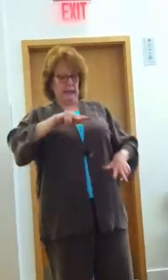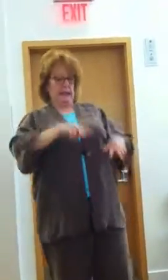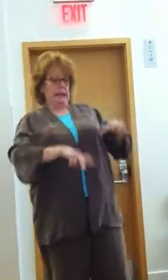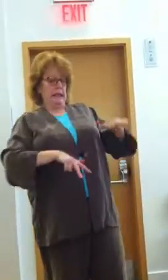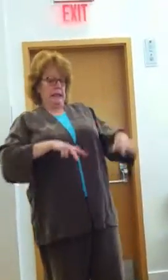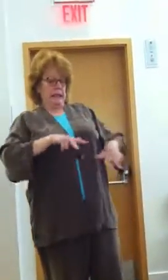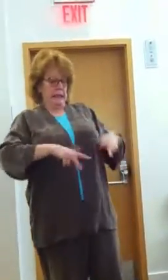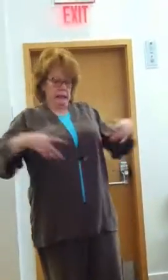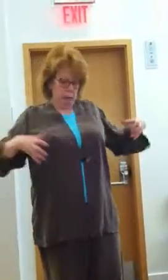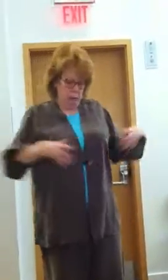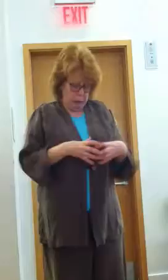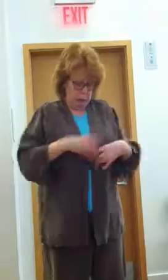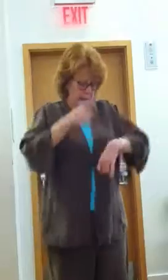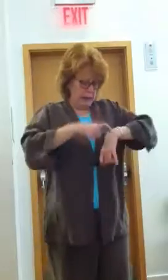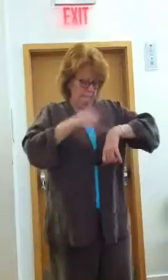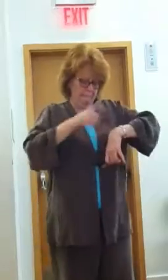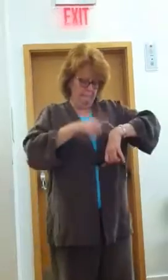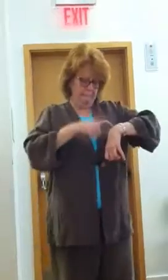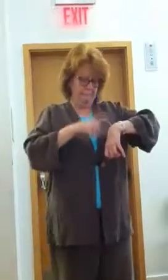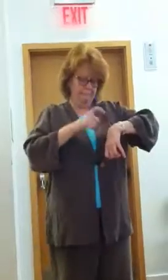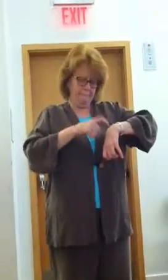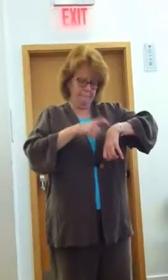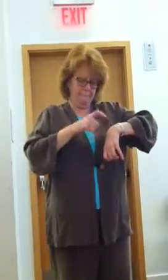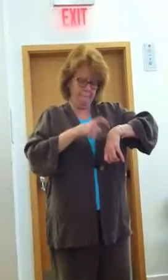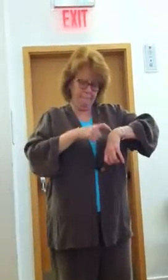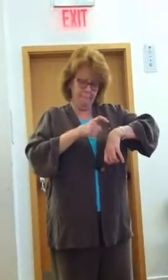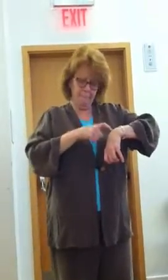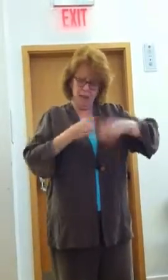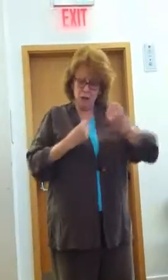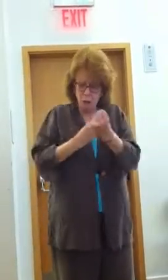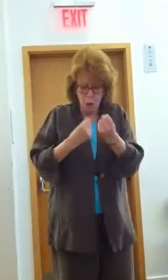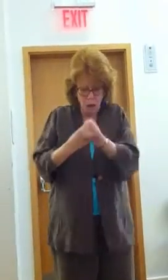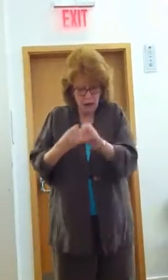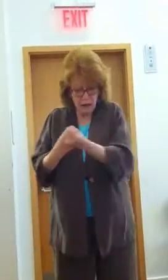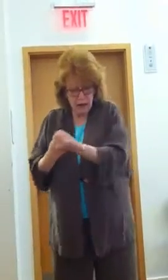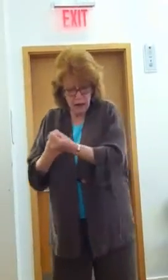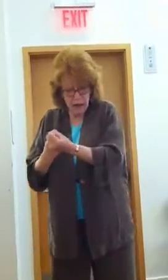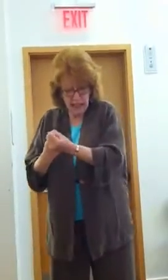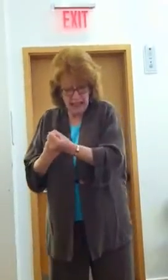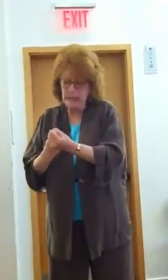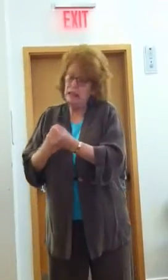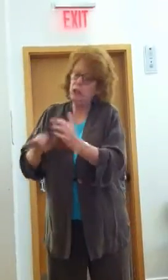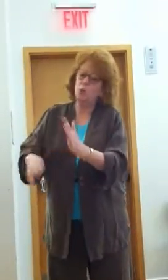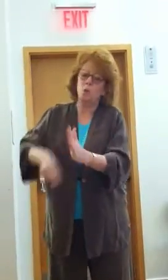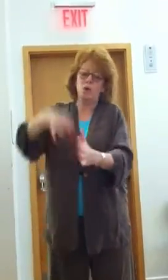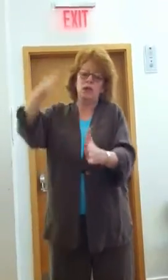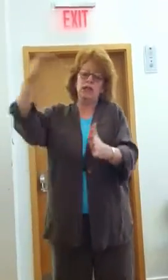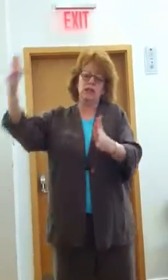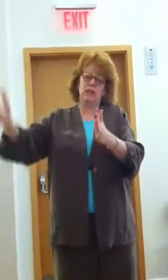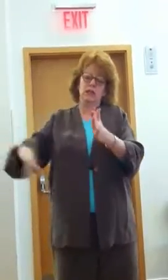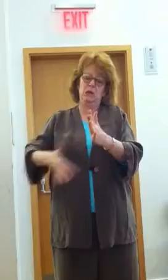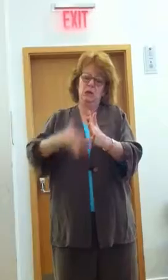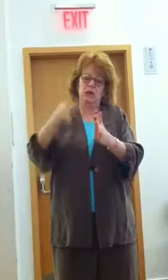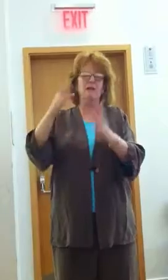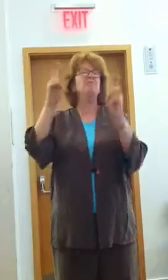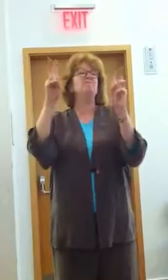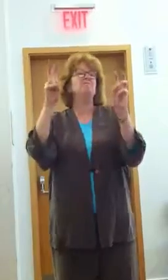tightly packed time frame. Support for these teachers can be spotty, and that's a polite term, so that